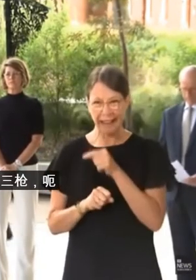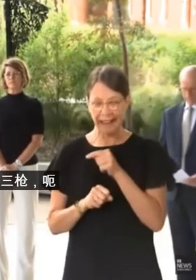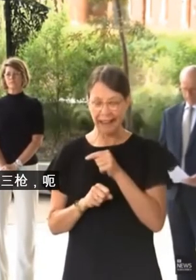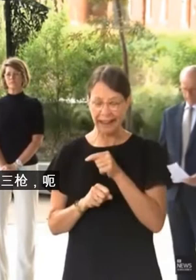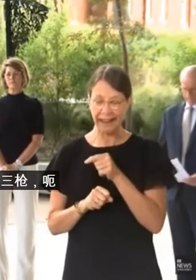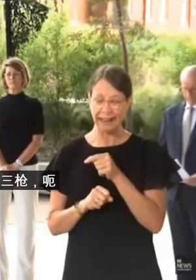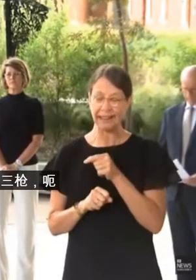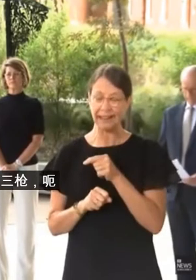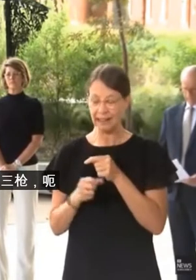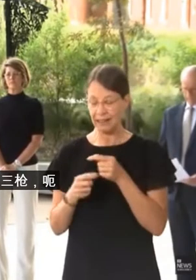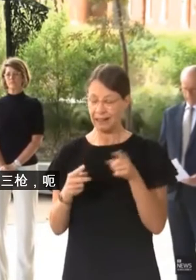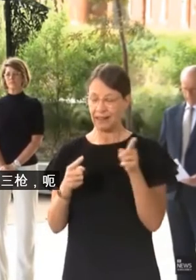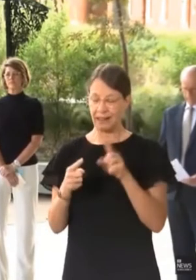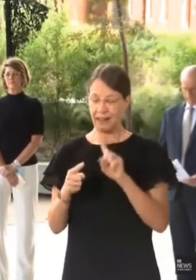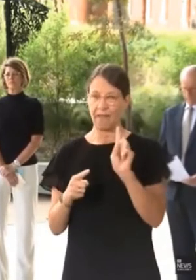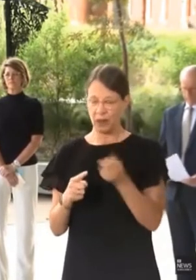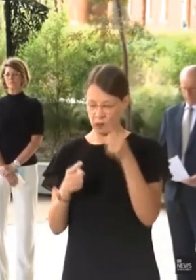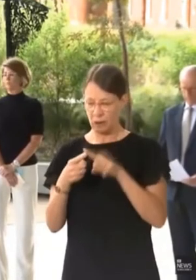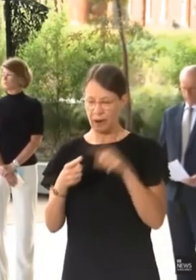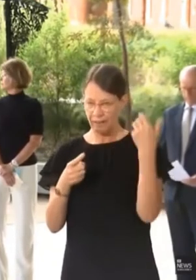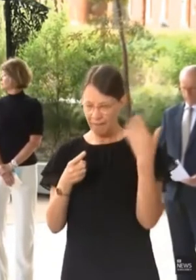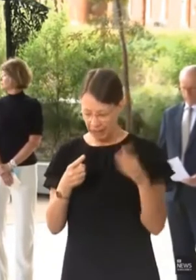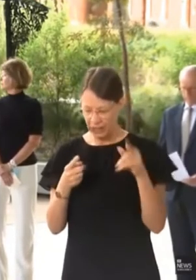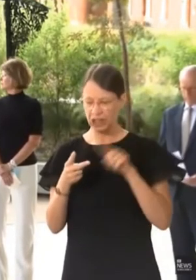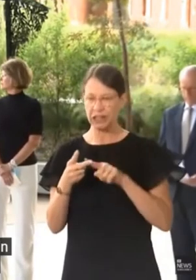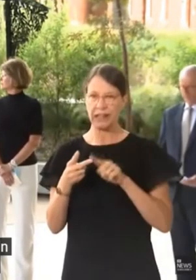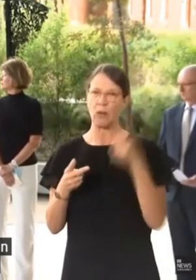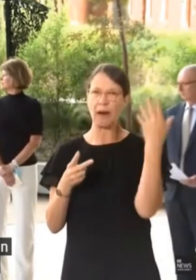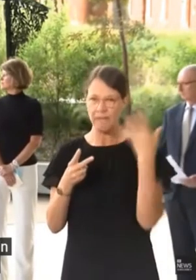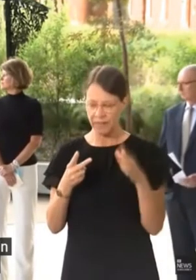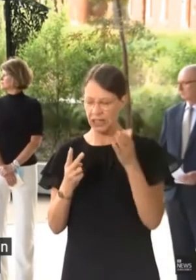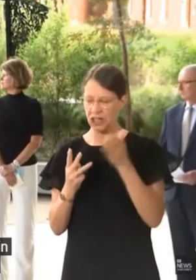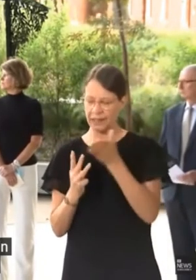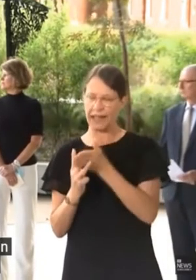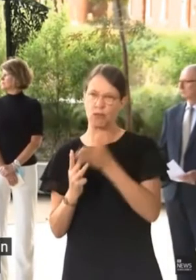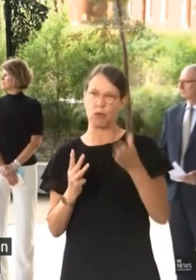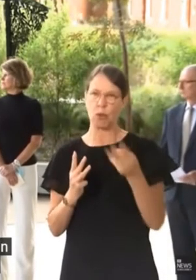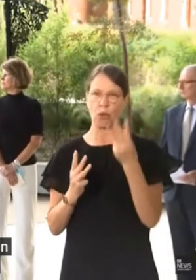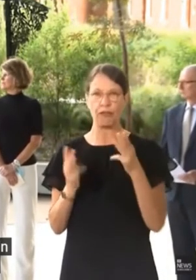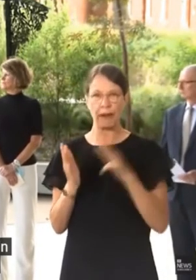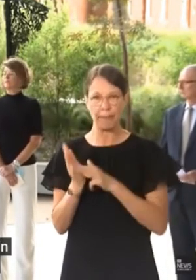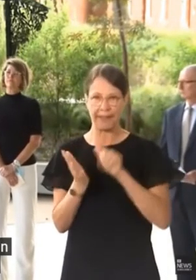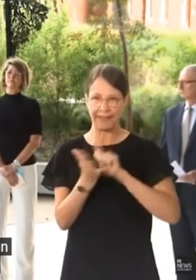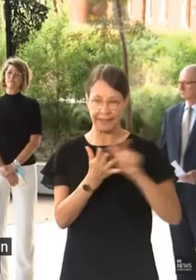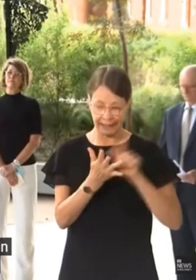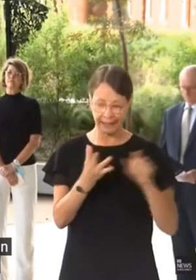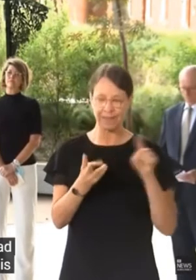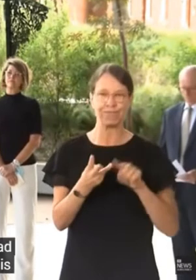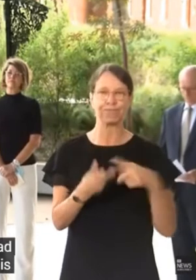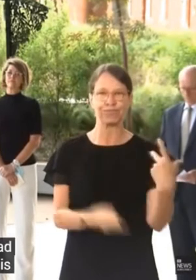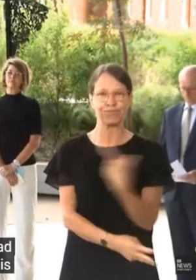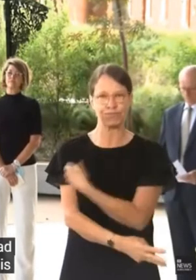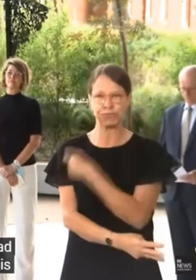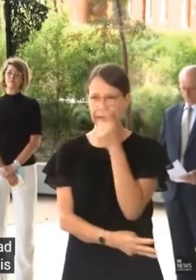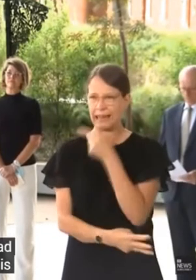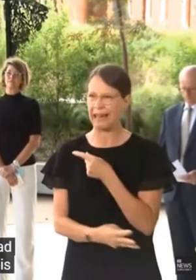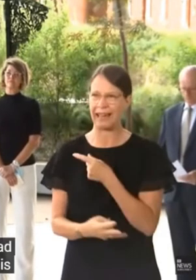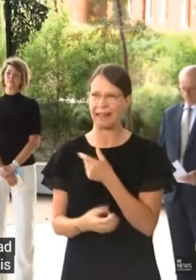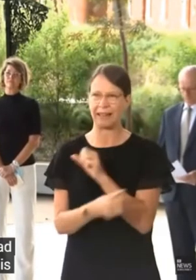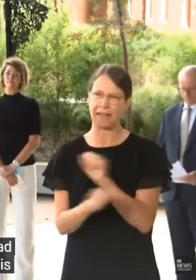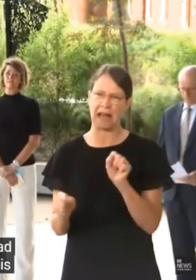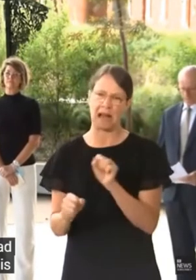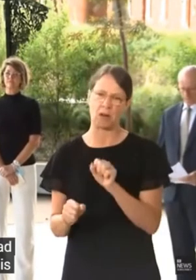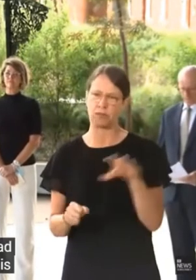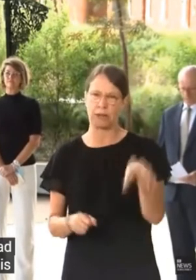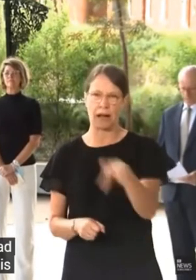months after you've had your first 2 shots. So it is the safest way. The thing that